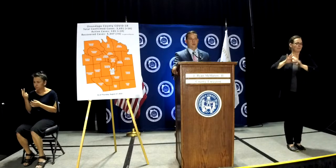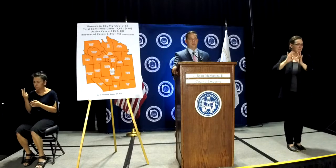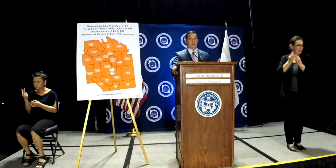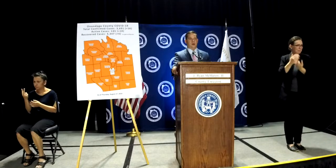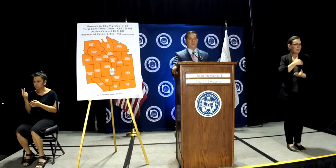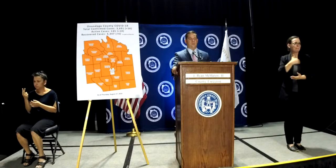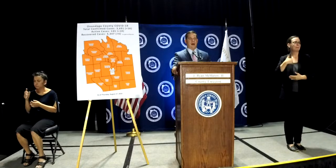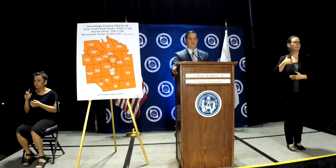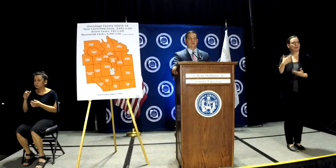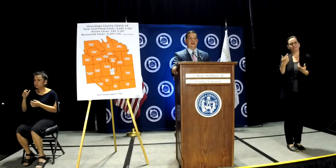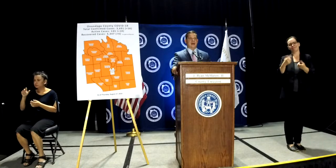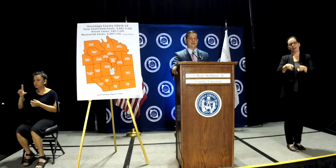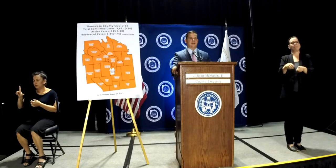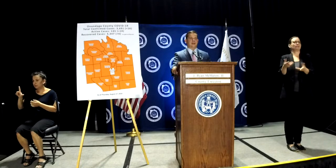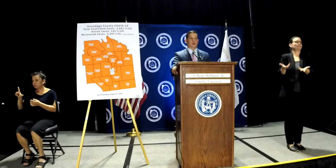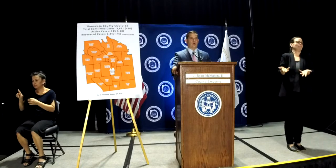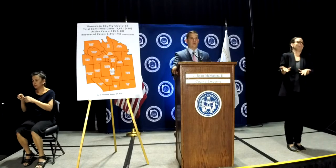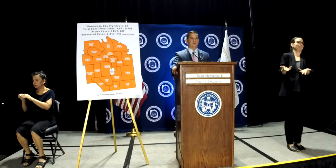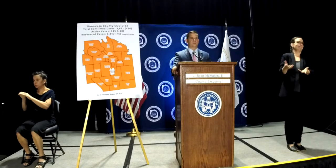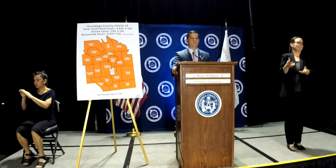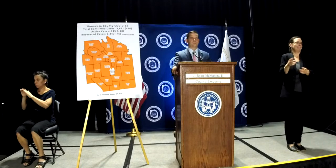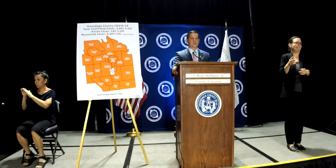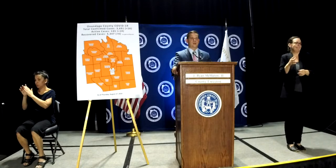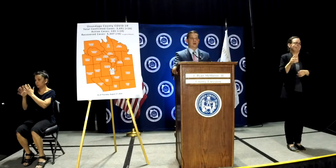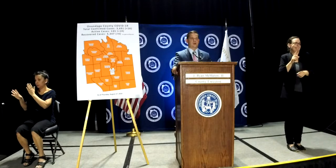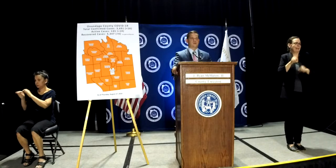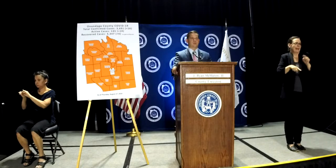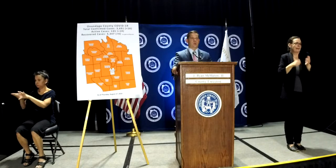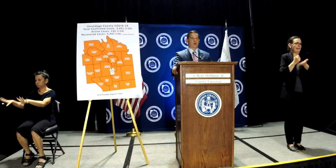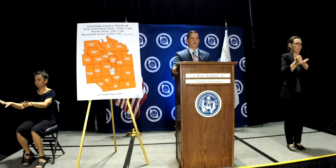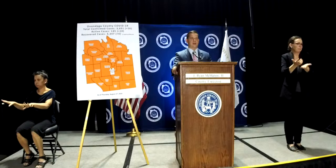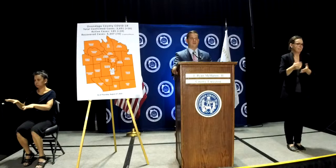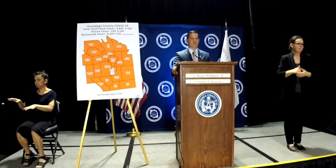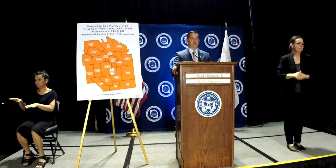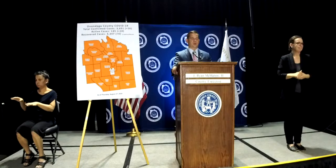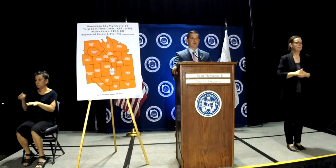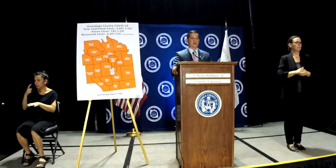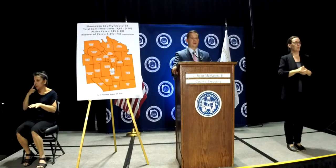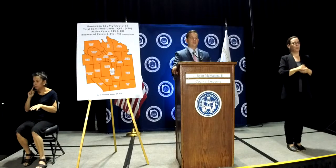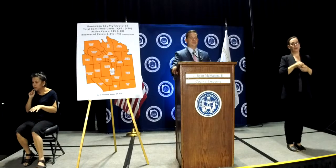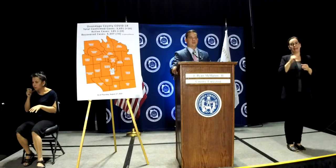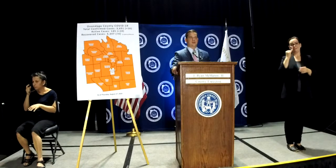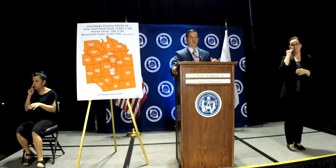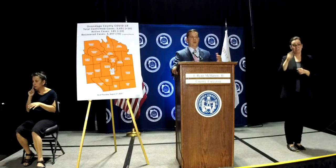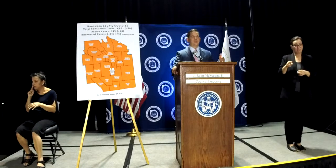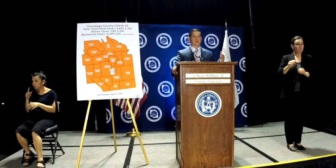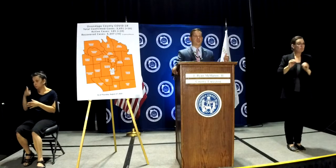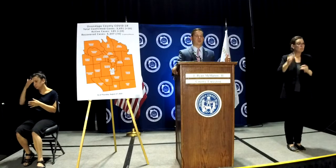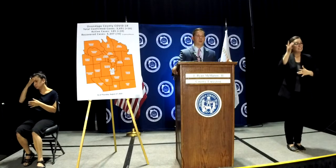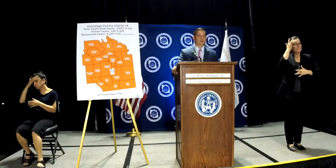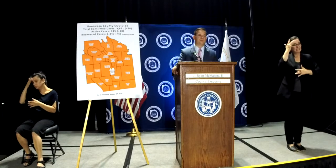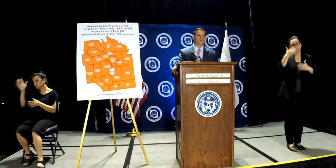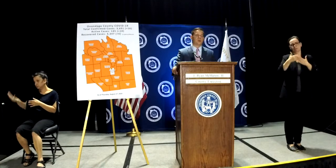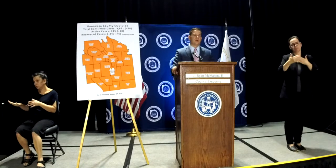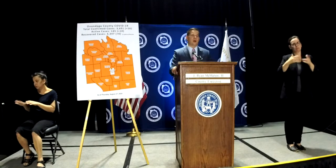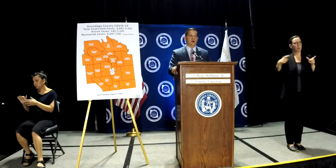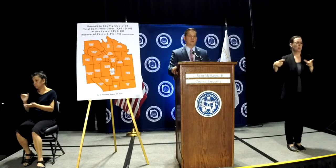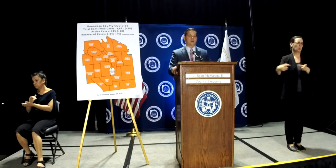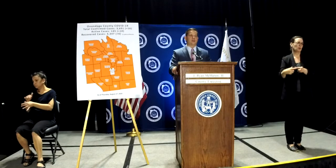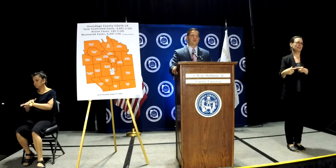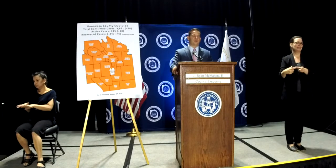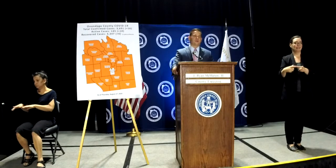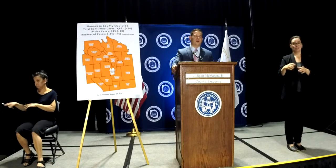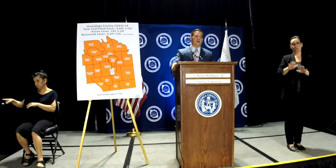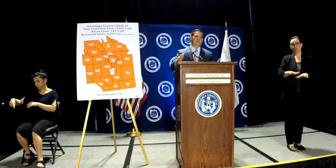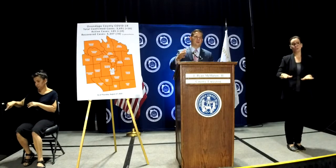about mom or dad getting COVID, they don't have support, they have children, they still need to raise their children.